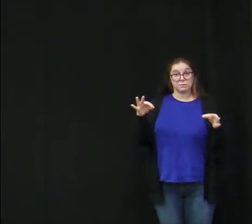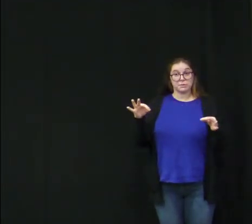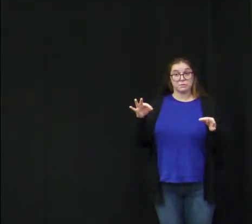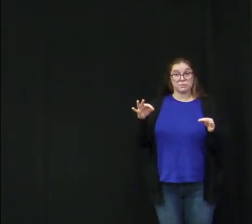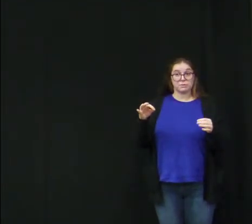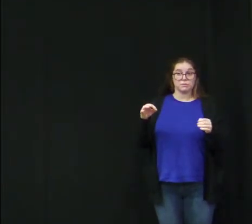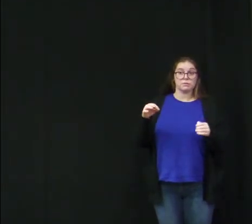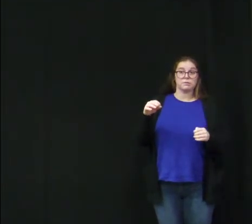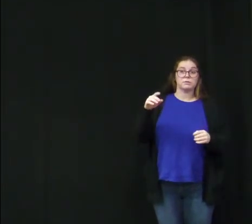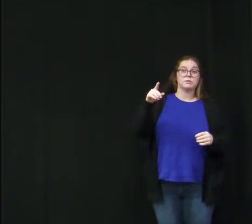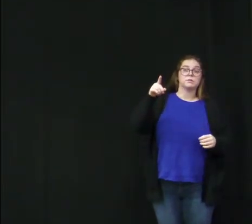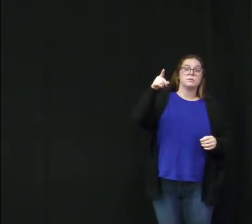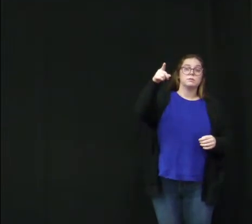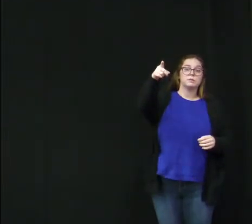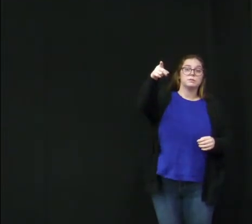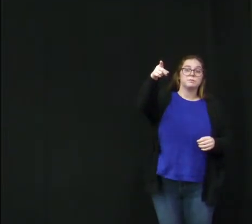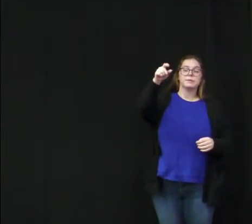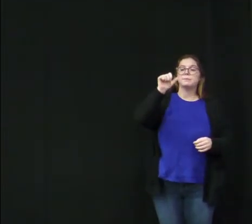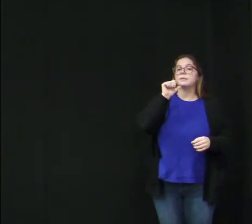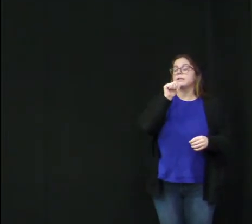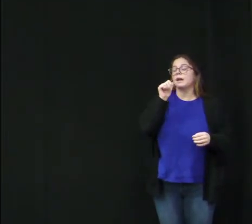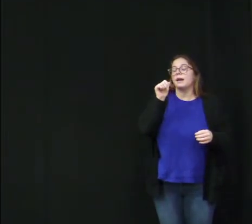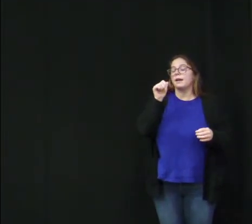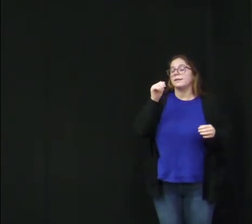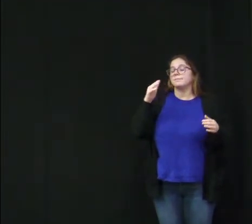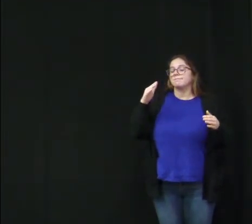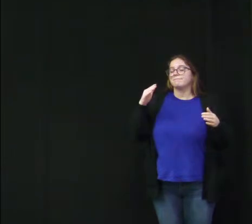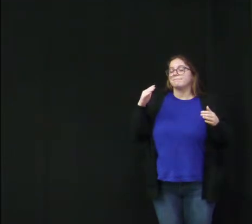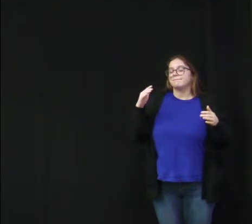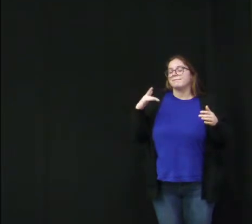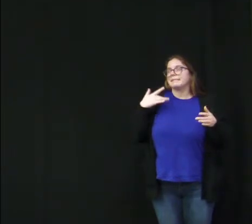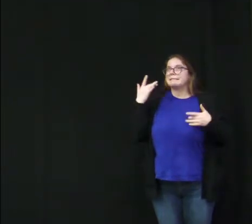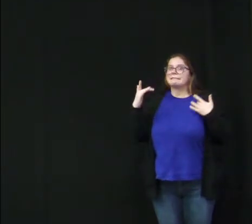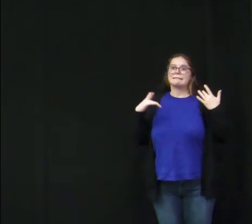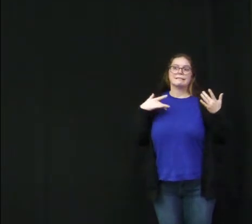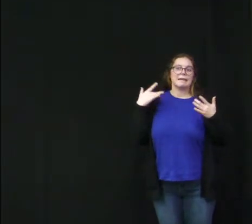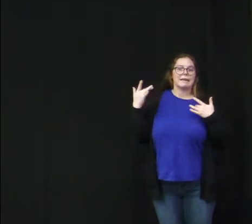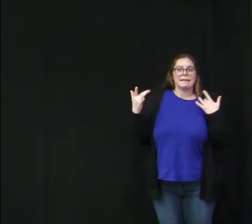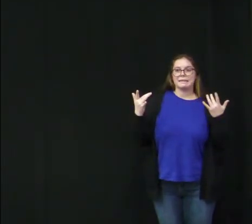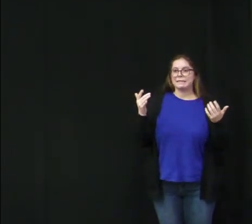Well, we were not thrilled with,